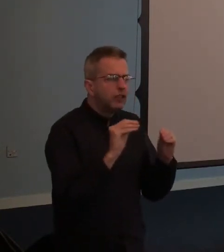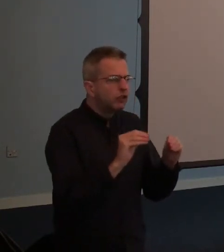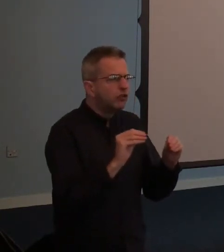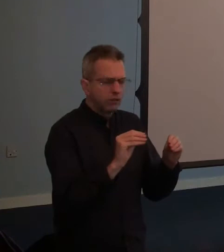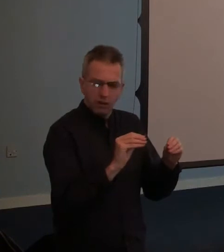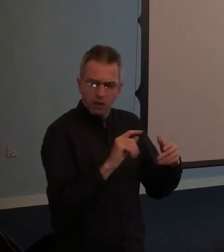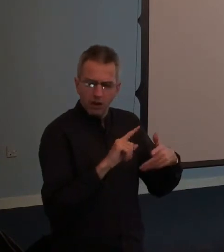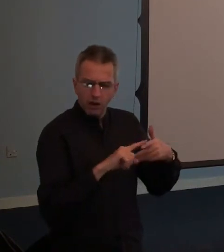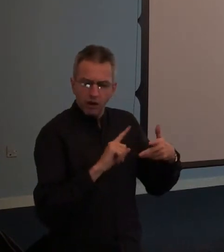education,